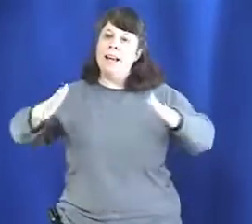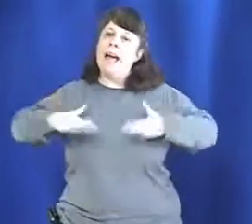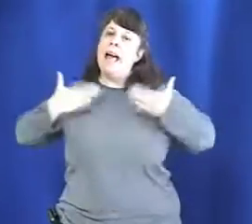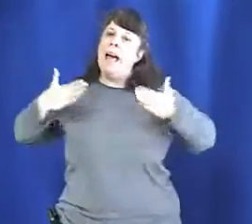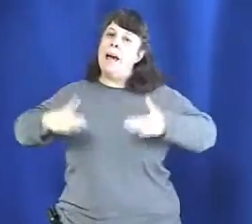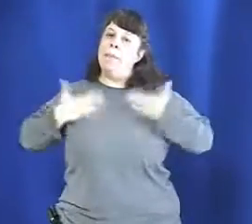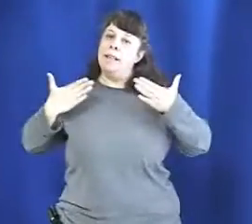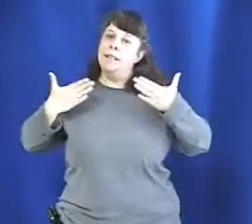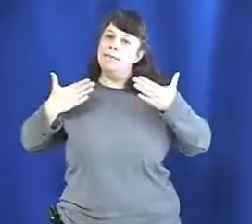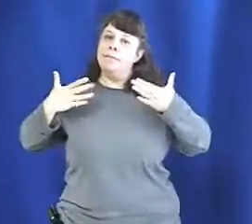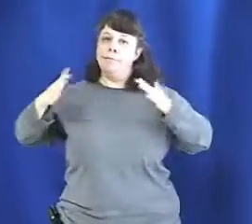Happy.